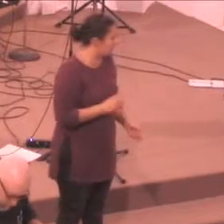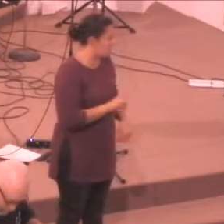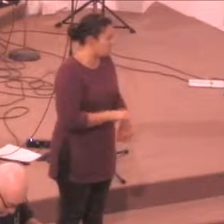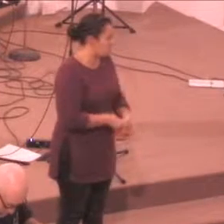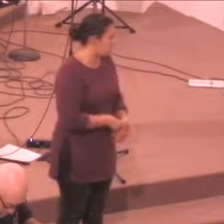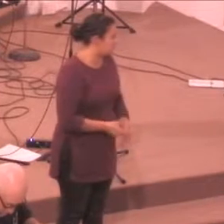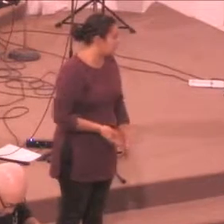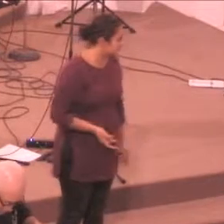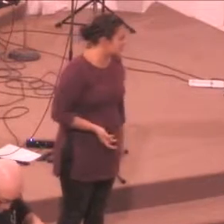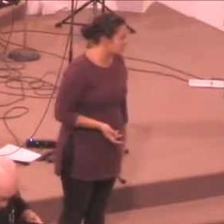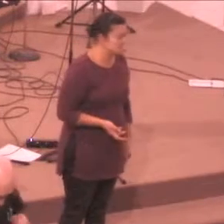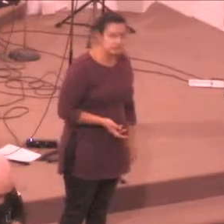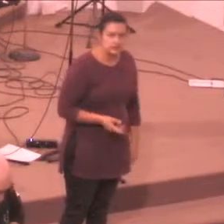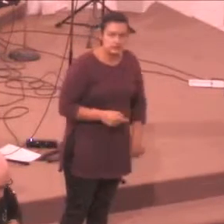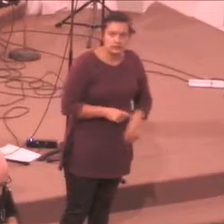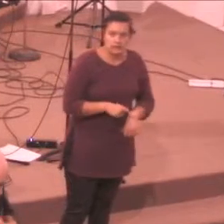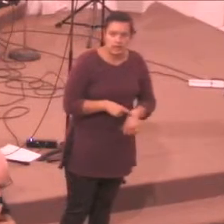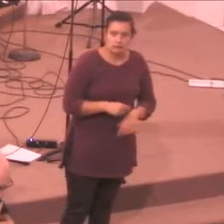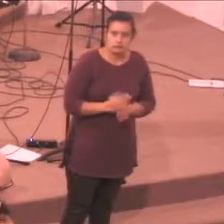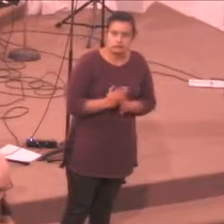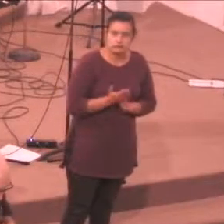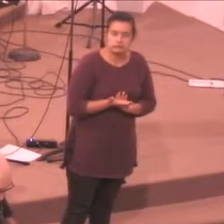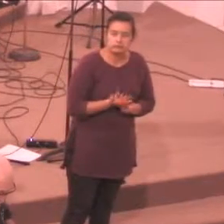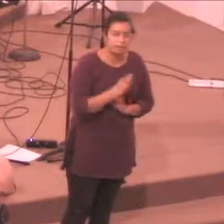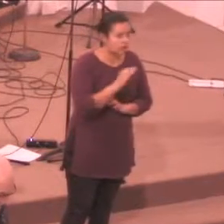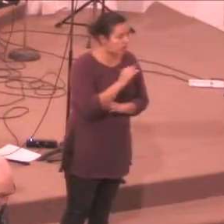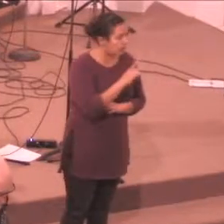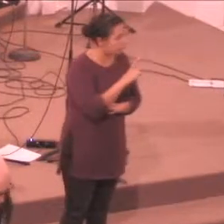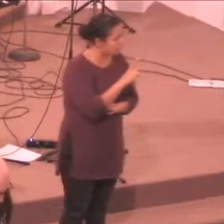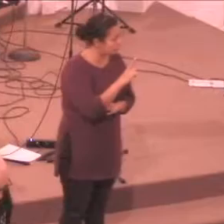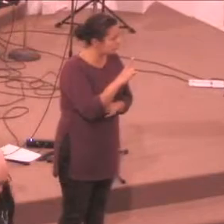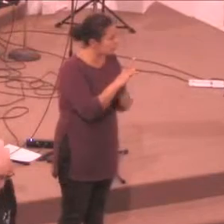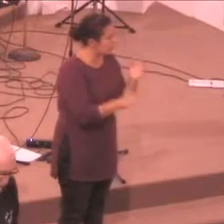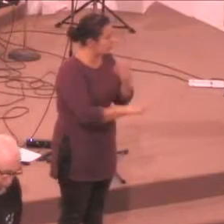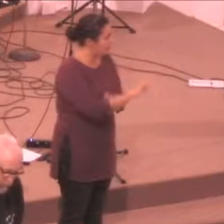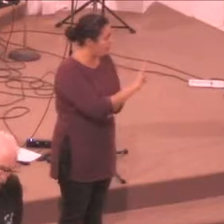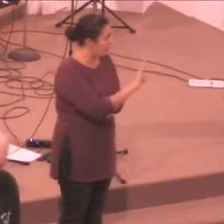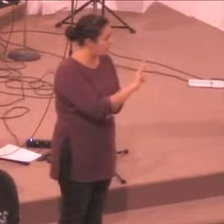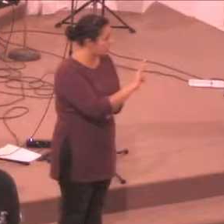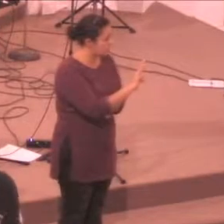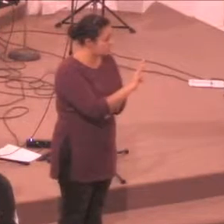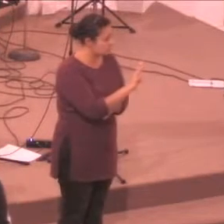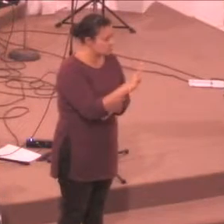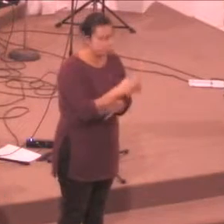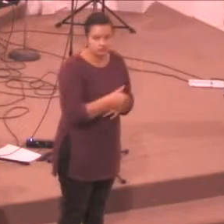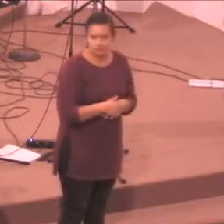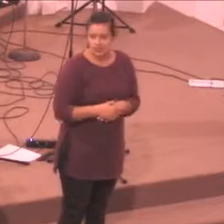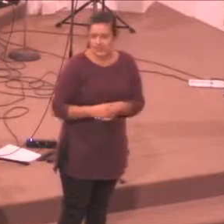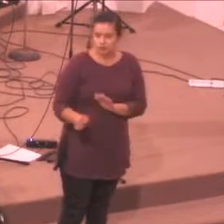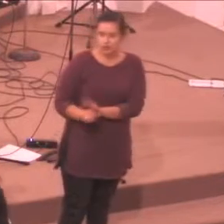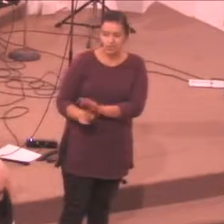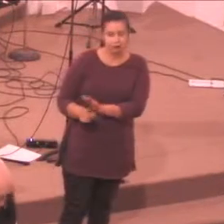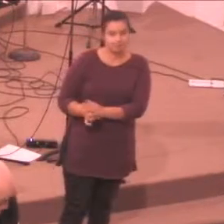I'm getting close. Got to go here. Turn to Colossians chapter 4. Right next door. Well, I knew I was getting close.